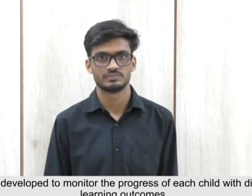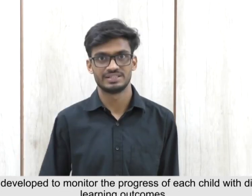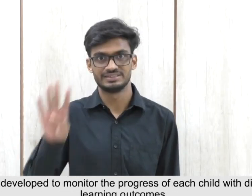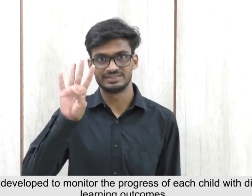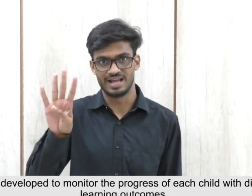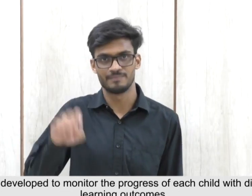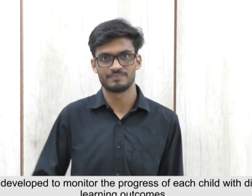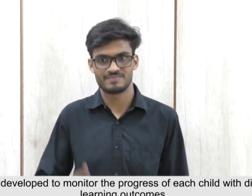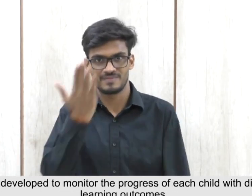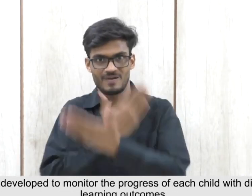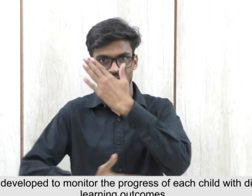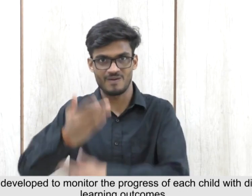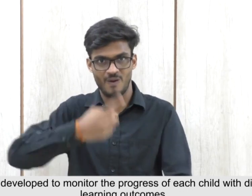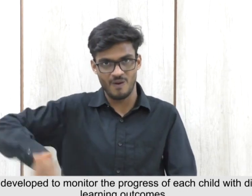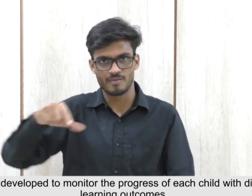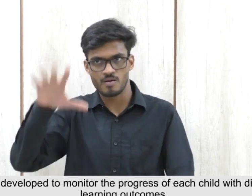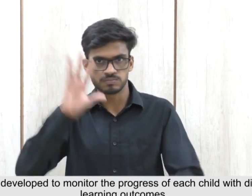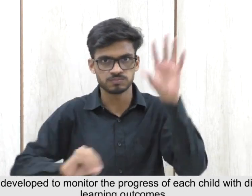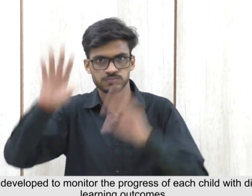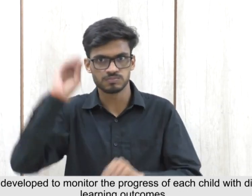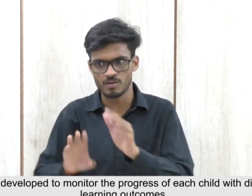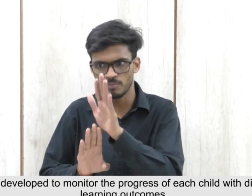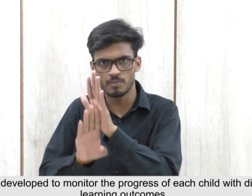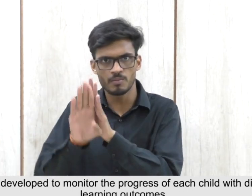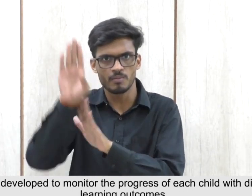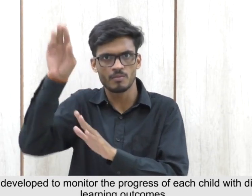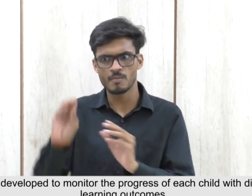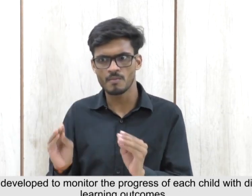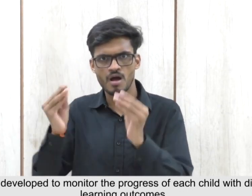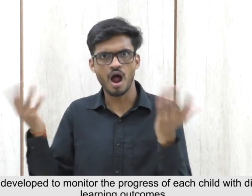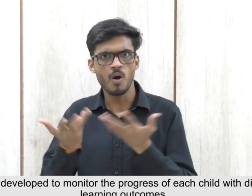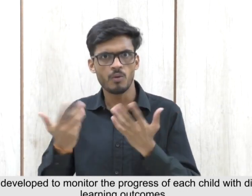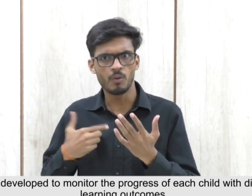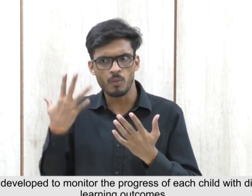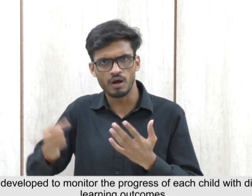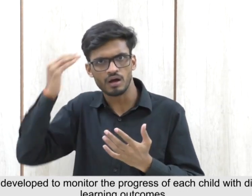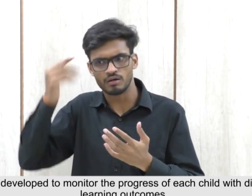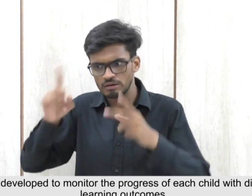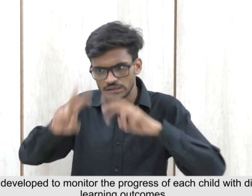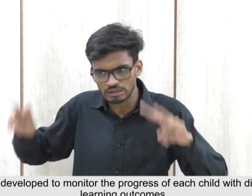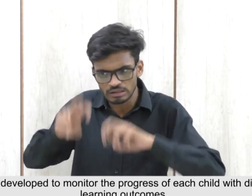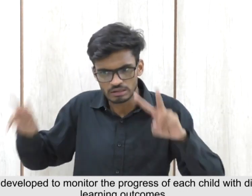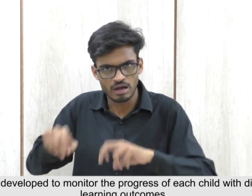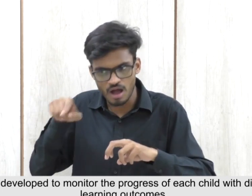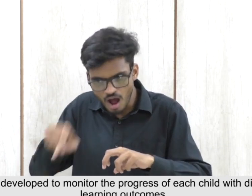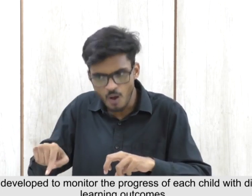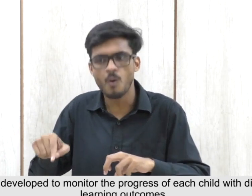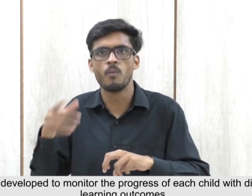with disabilities to join the inclusive education. A system will be developed to monitor the progress of each child with